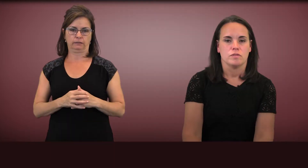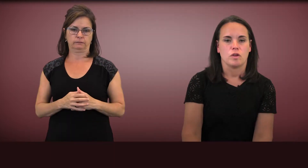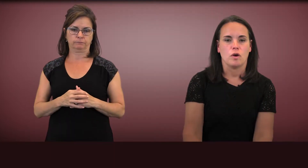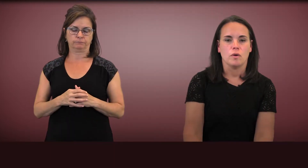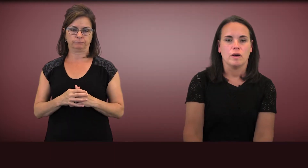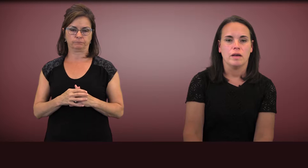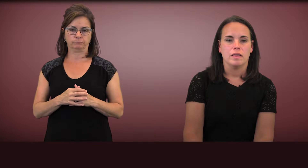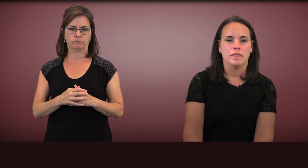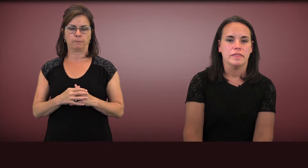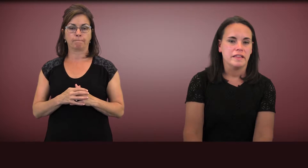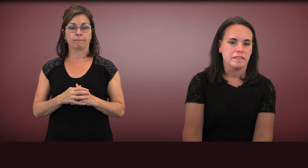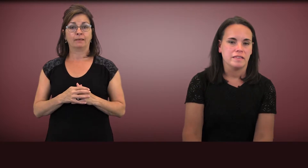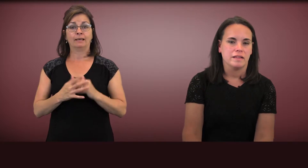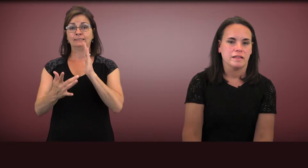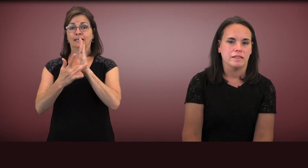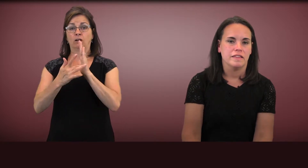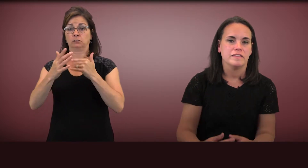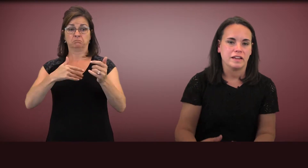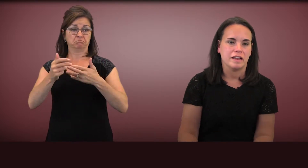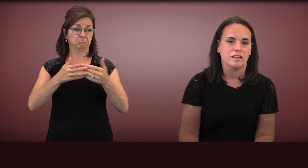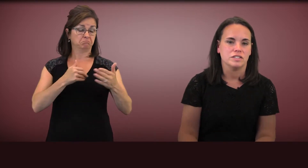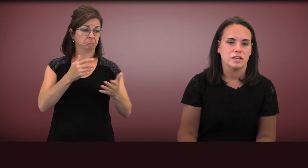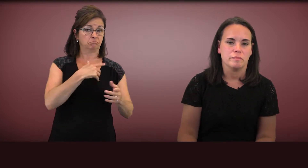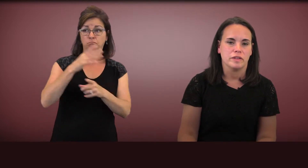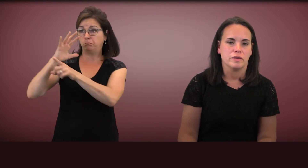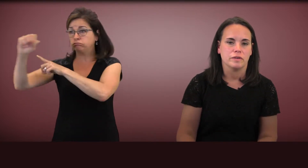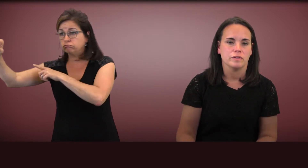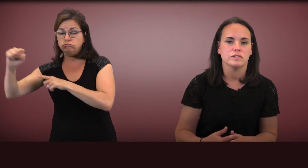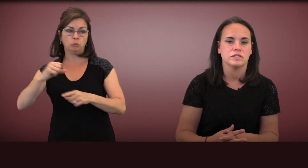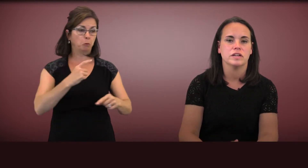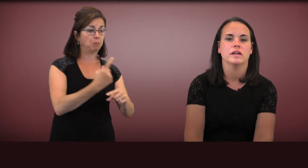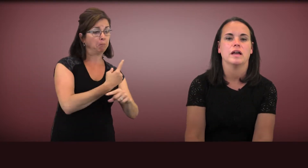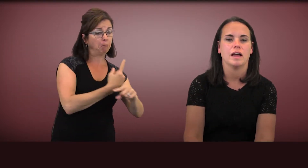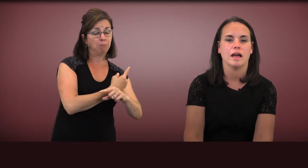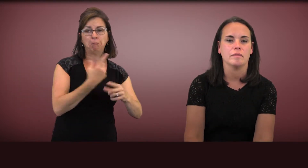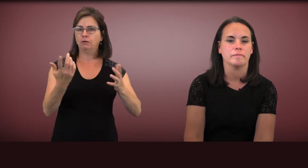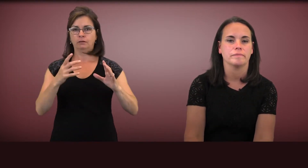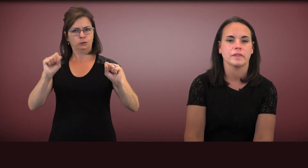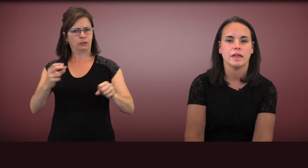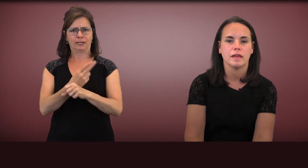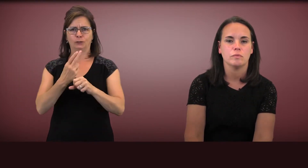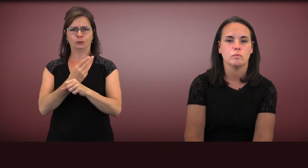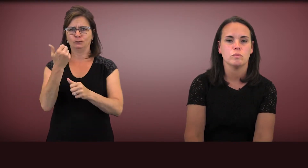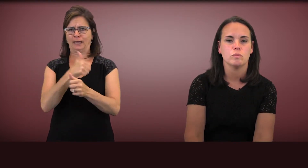8. So this technology can be used